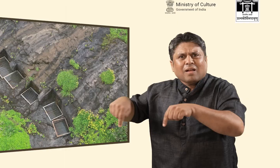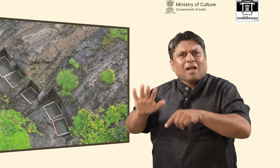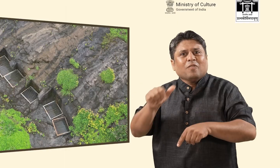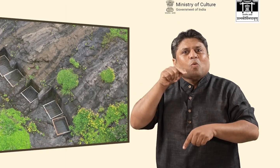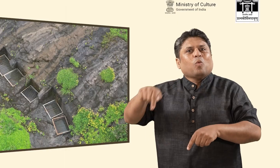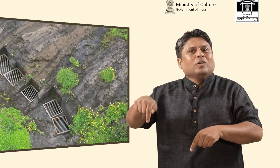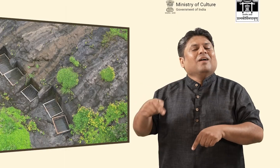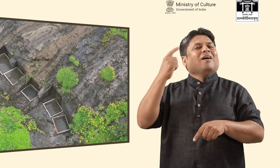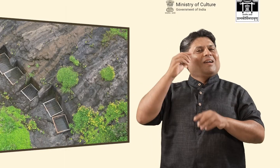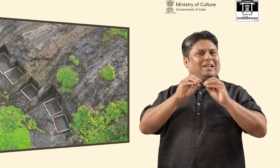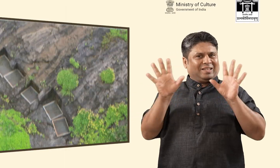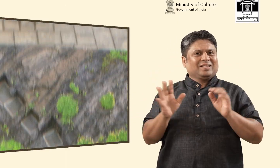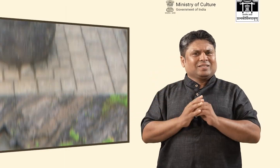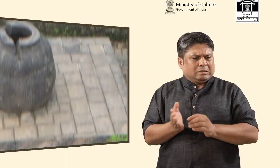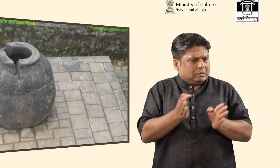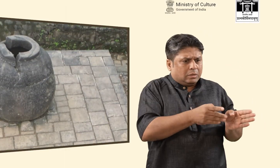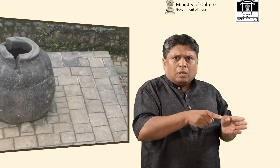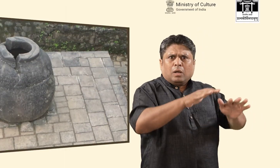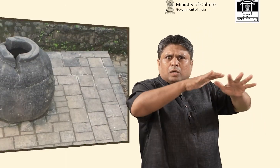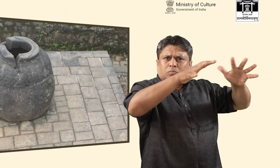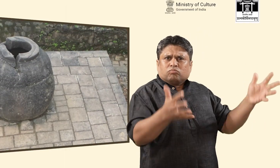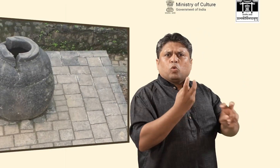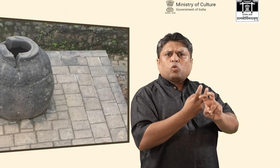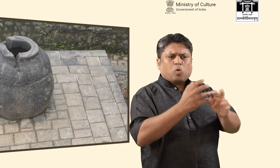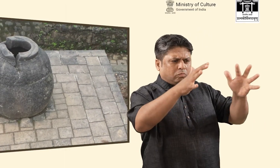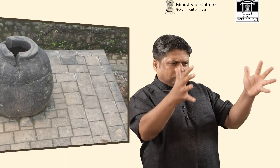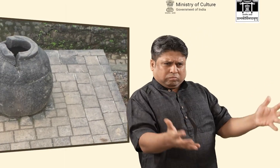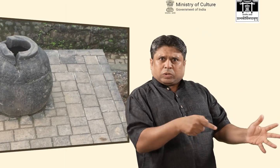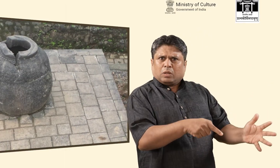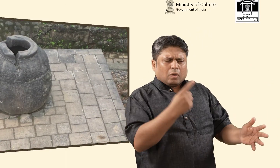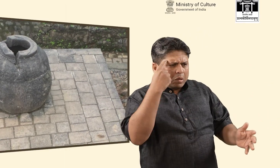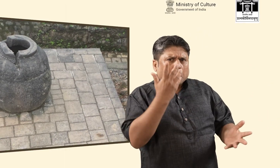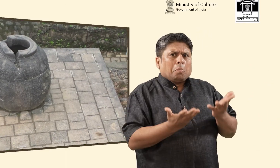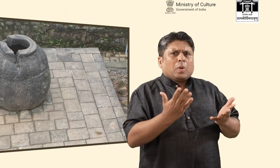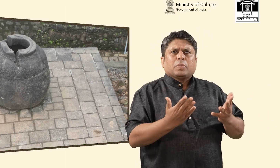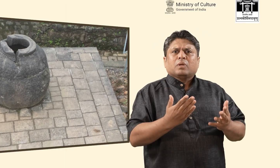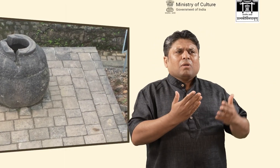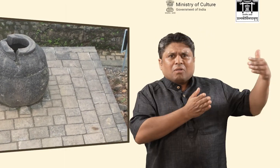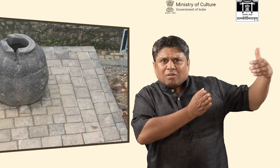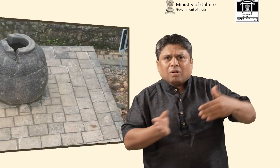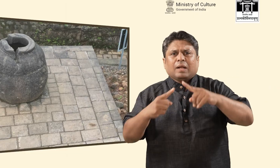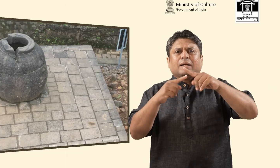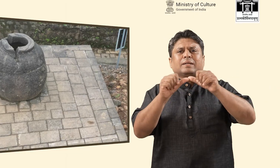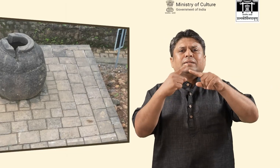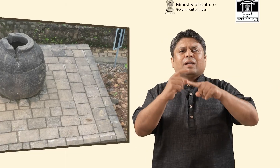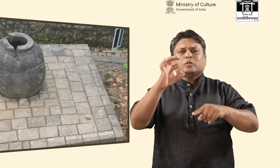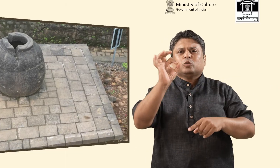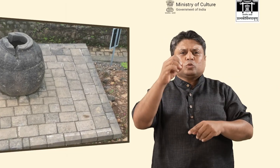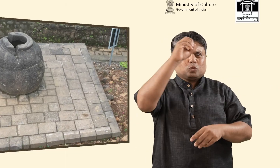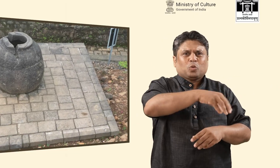cisterns found around this cave. A large stone jar near the cave was once thought to collect toll tax,